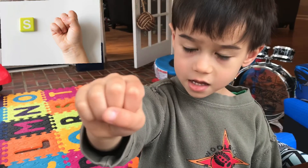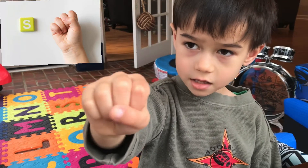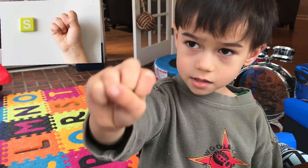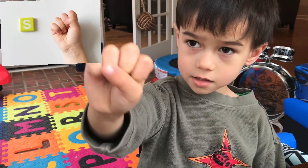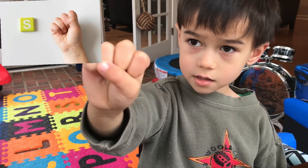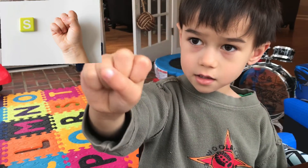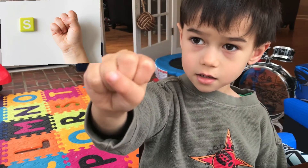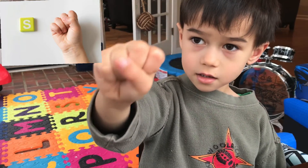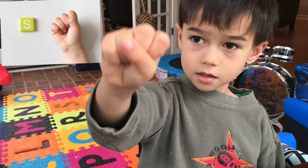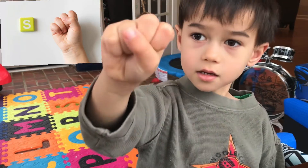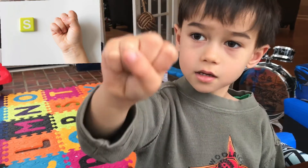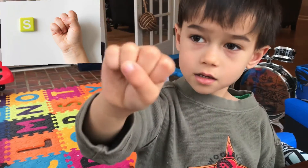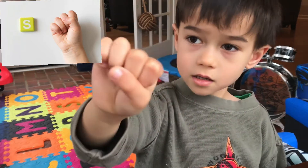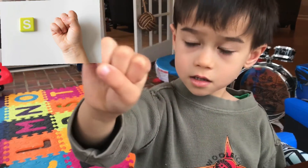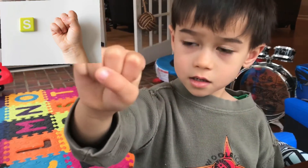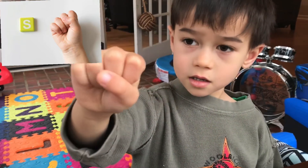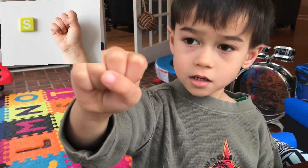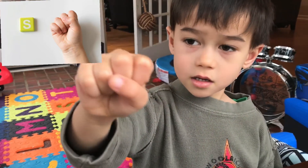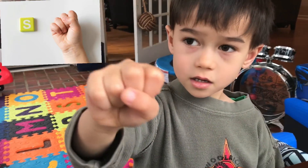S. And what's the sound of S?